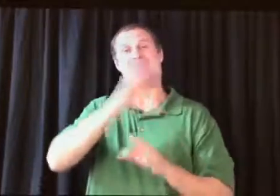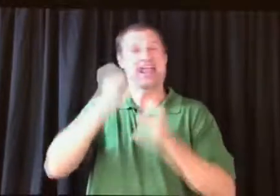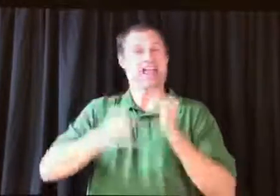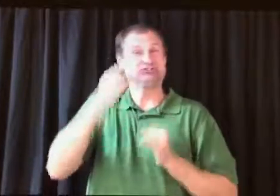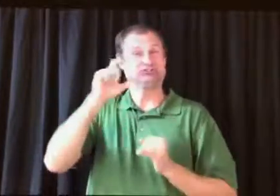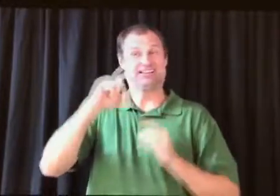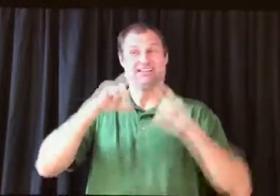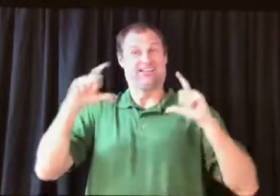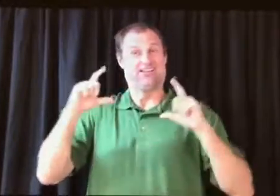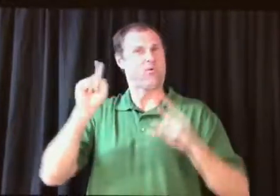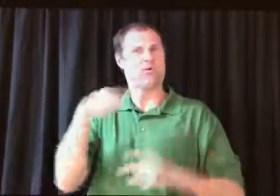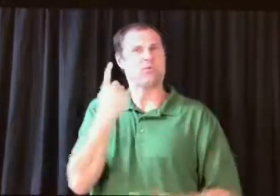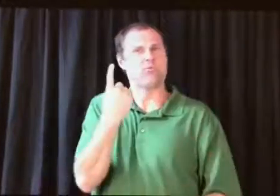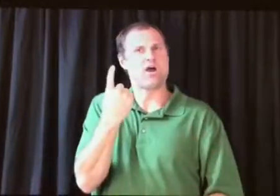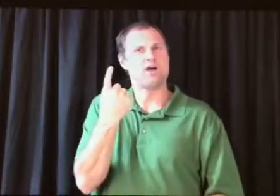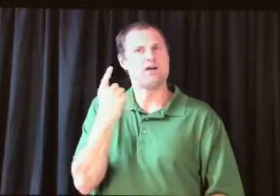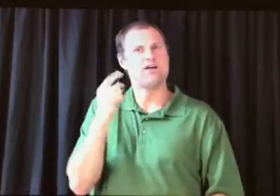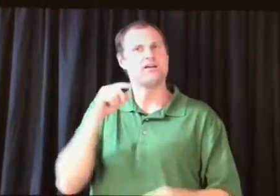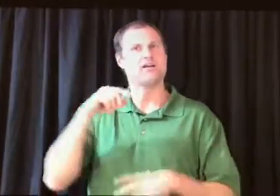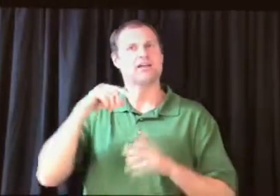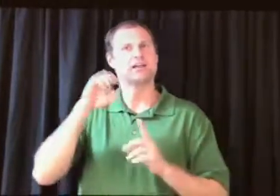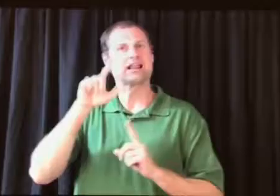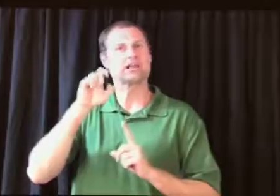So they're all very similar.